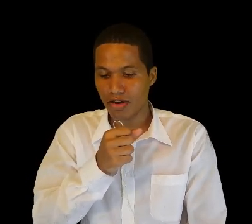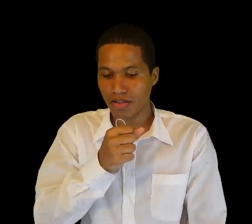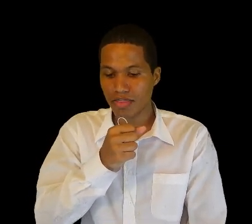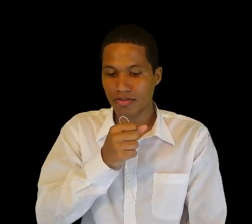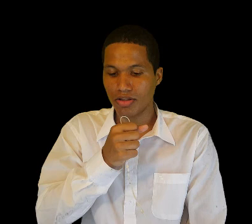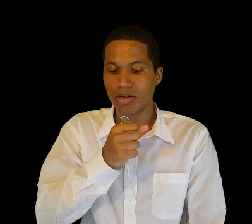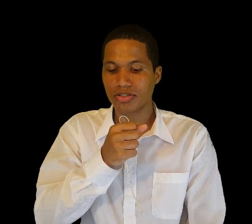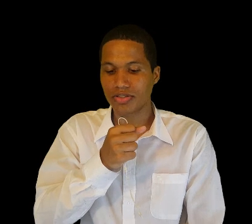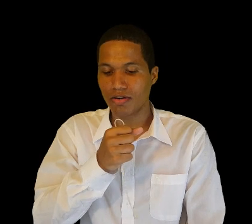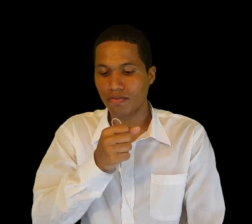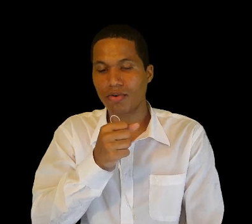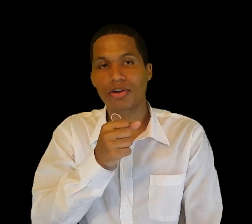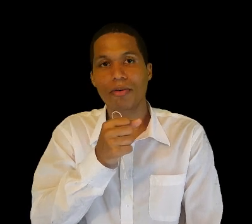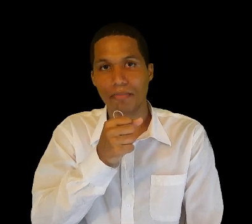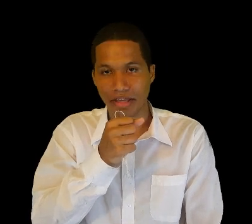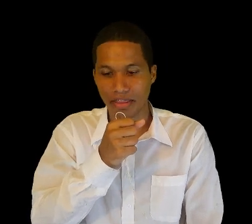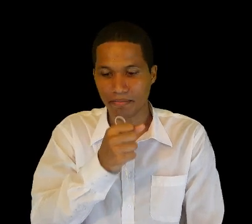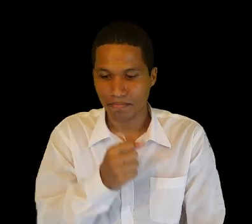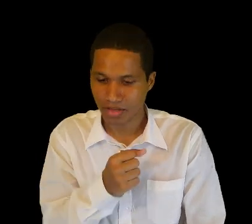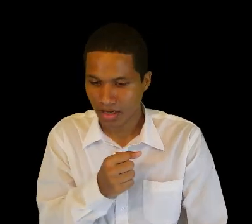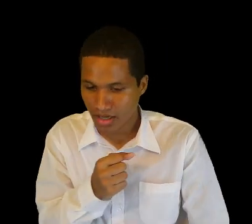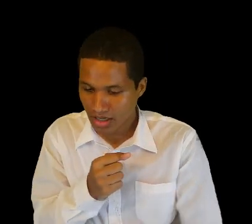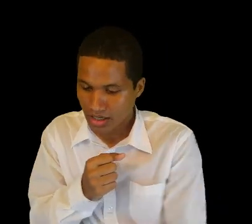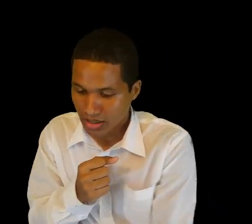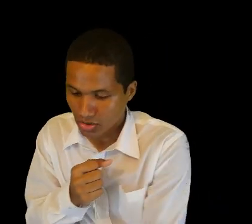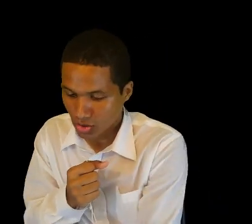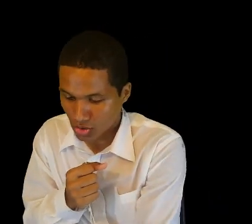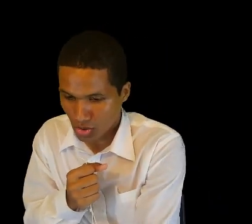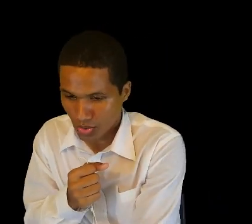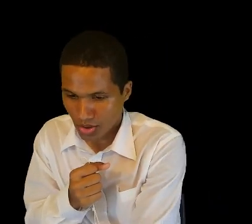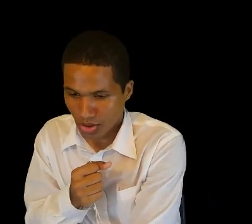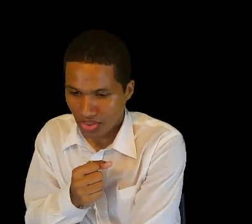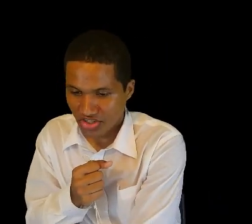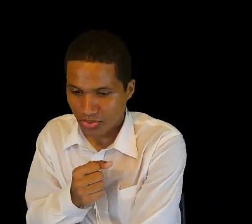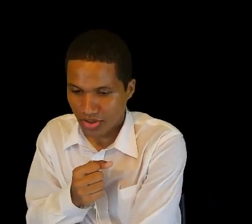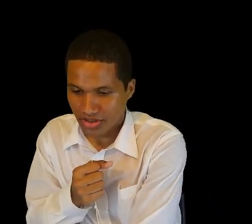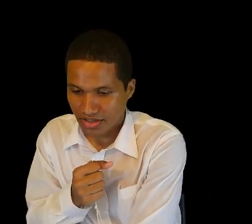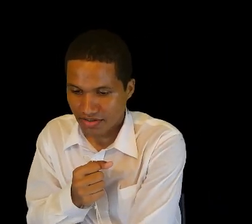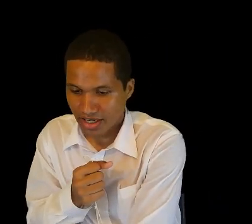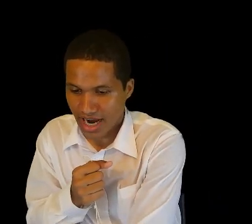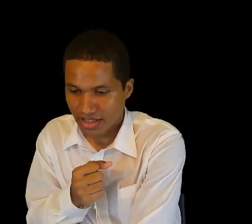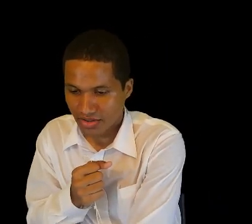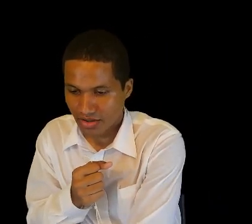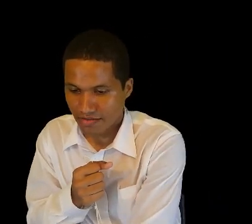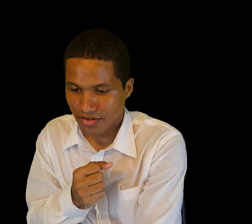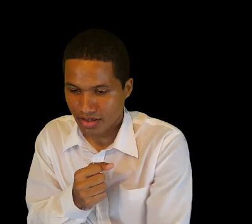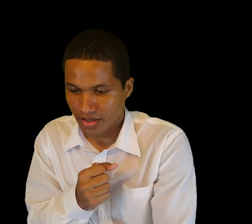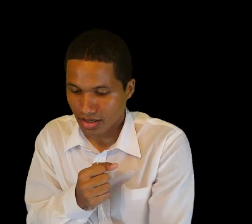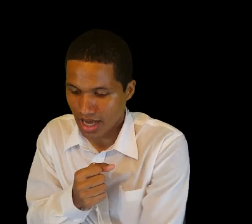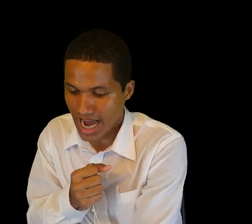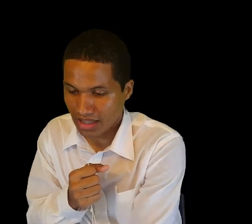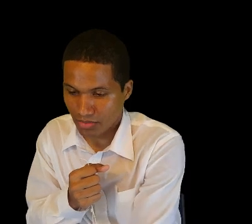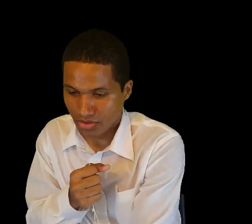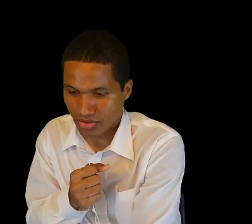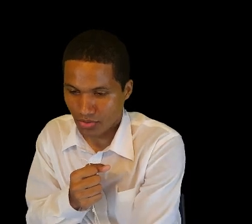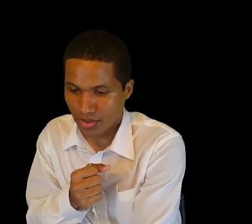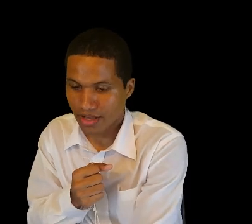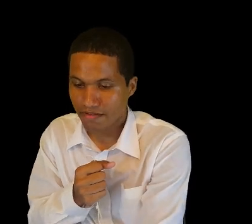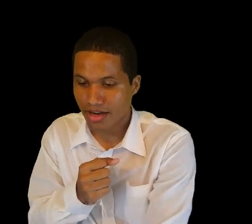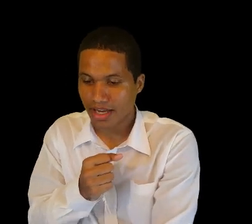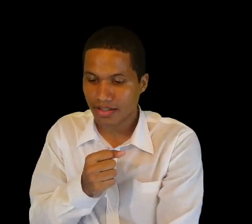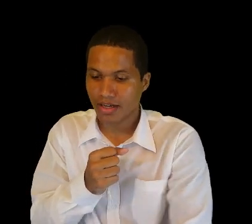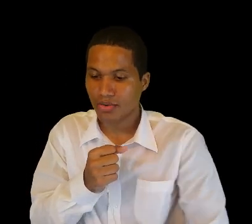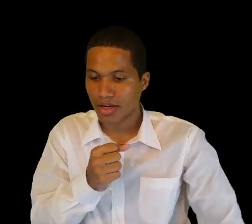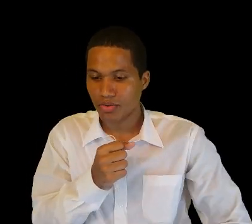have lungs for breathing. So these were different kinds of animals we